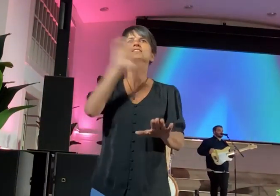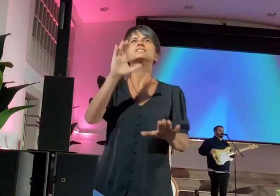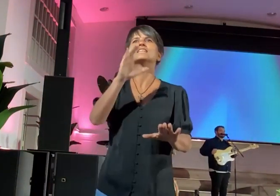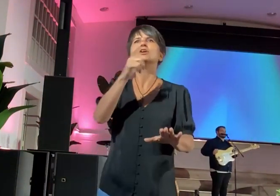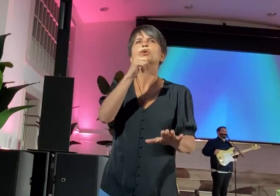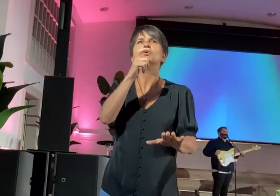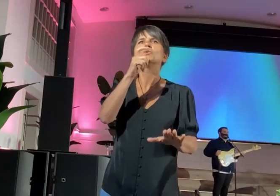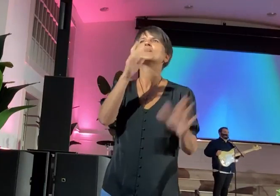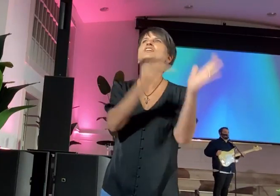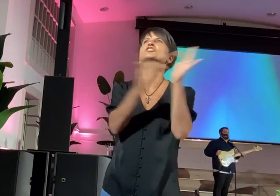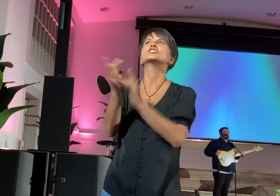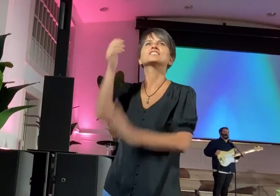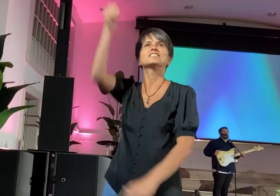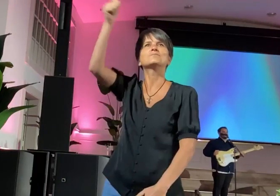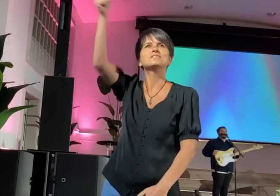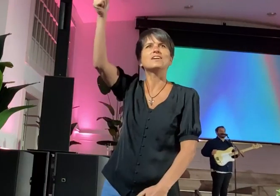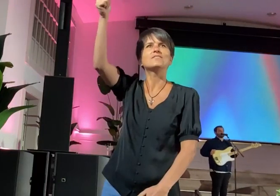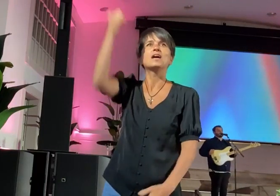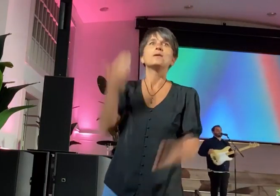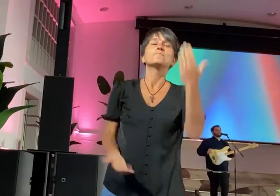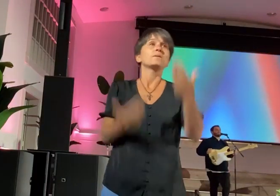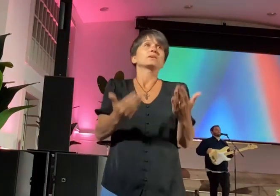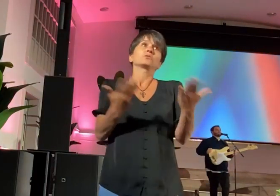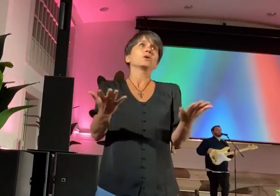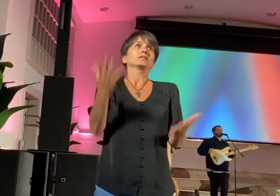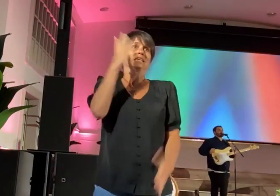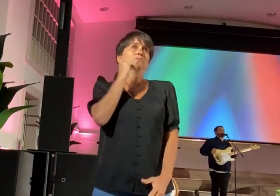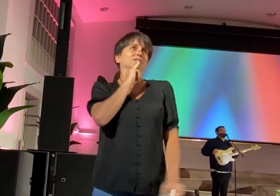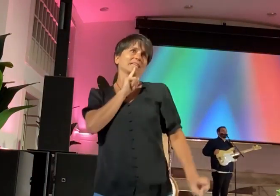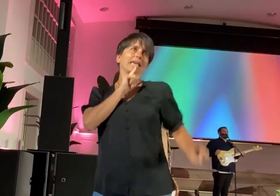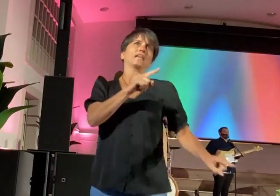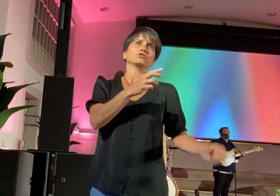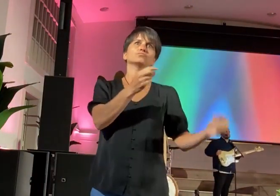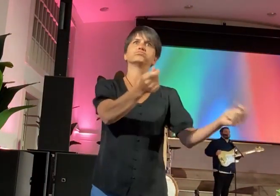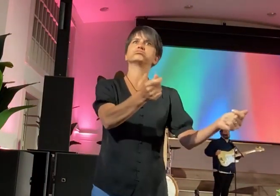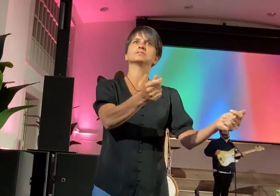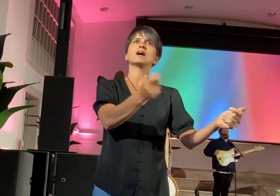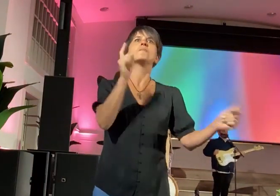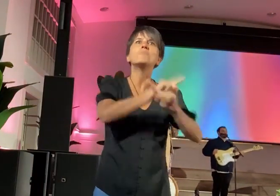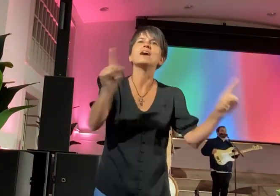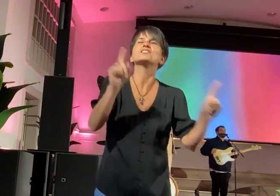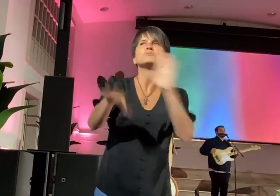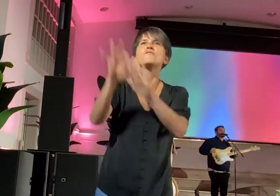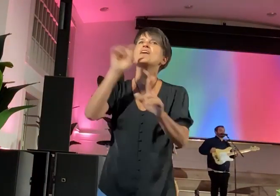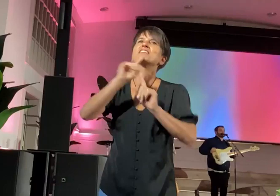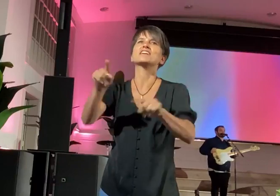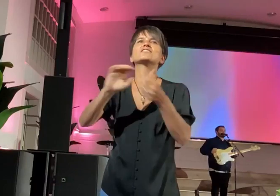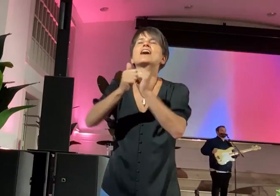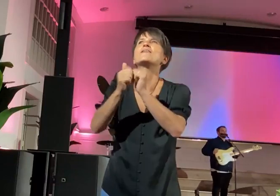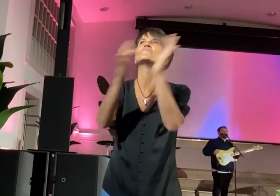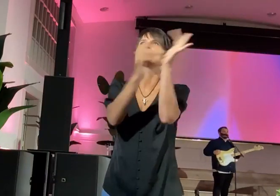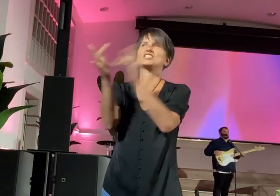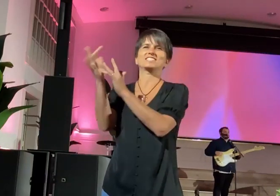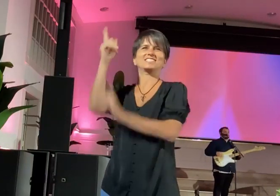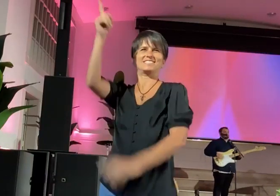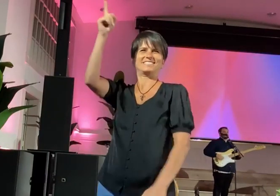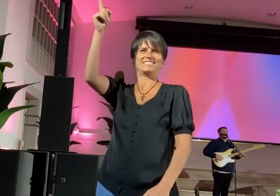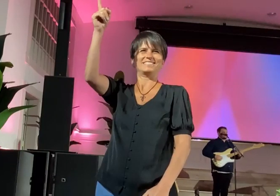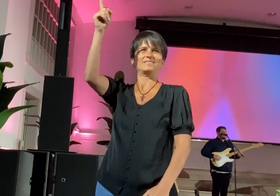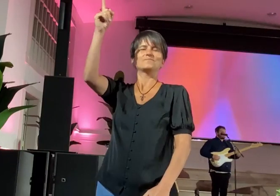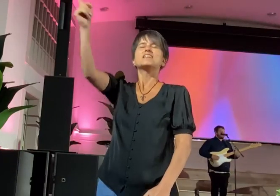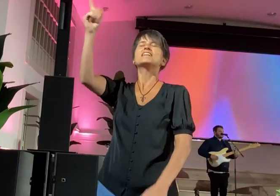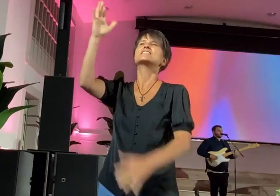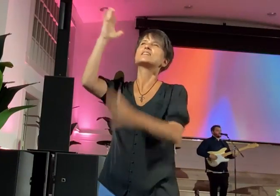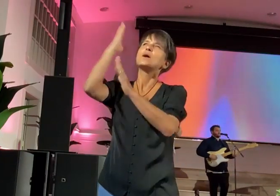So when we seek an answer, we may not find it, but when we seek Jesus wholeheartedly, we find him. He washes over us in his